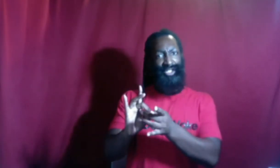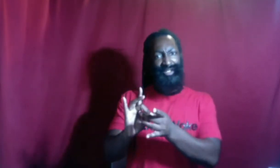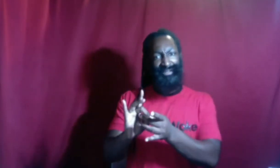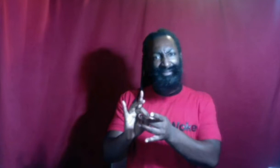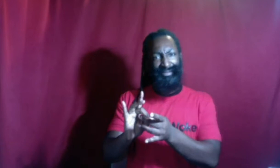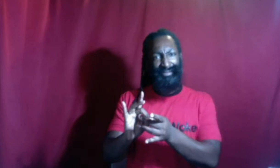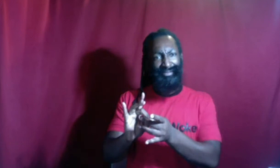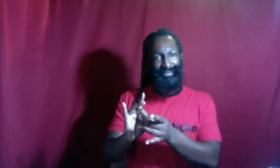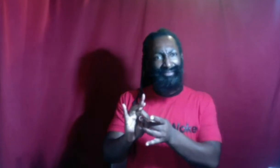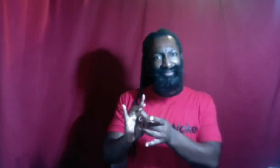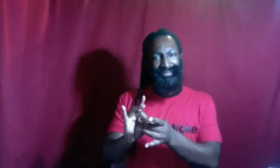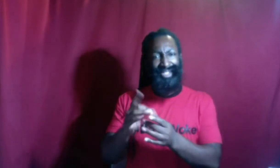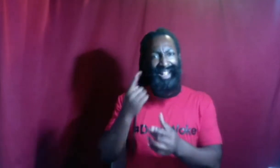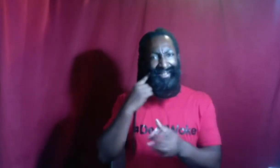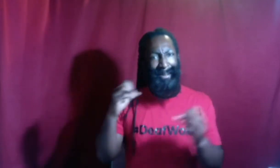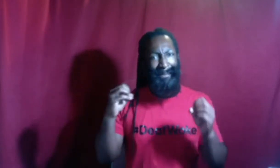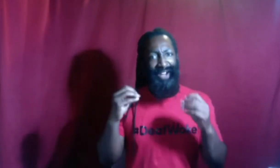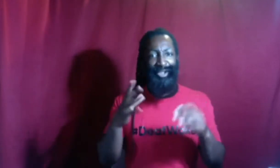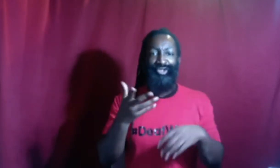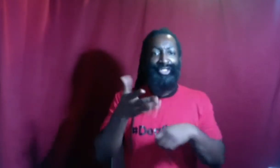recognition, connection.